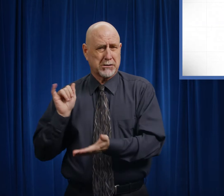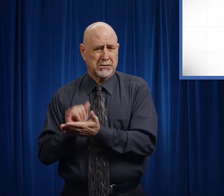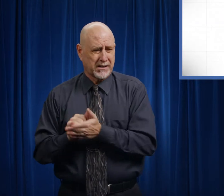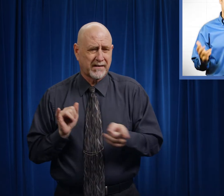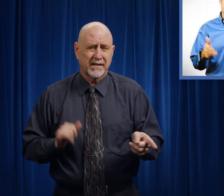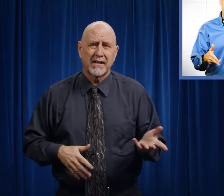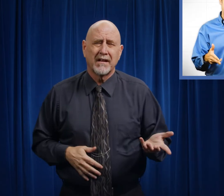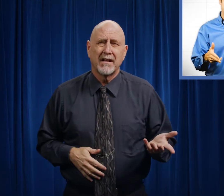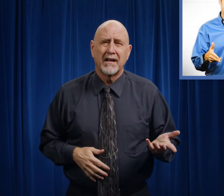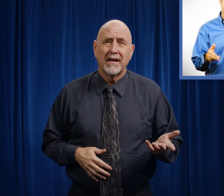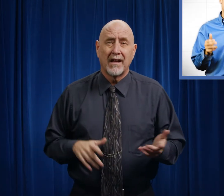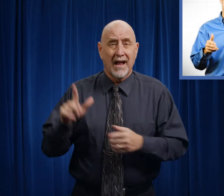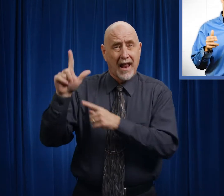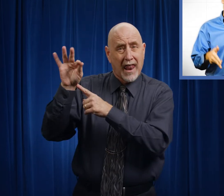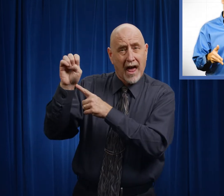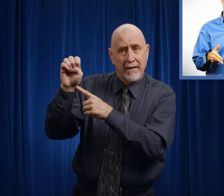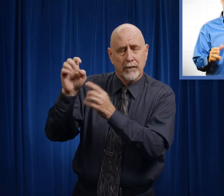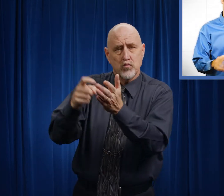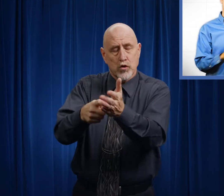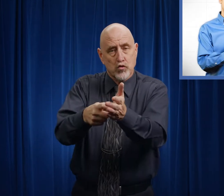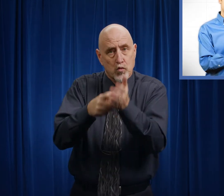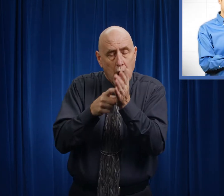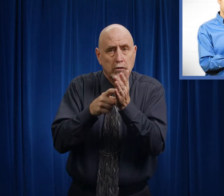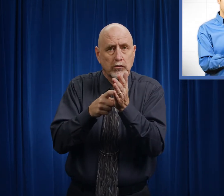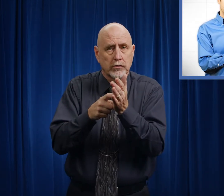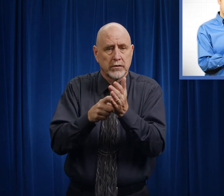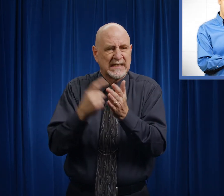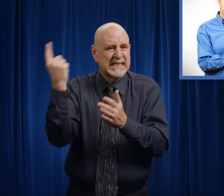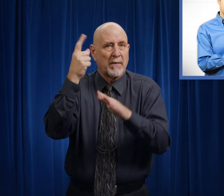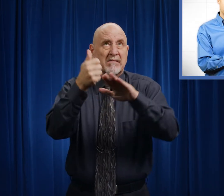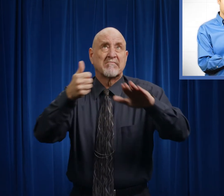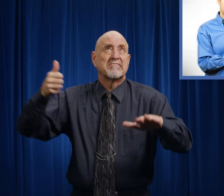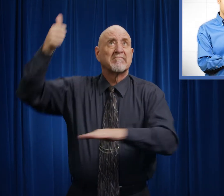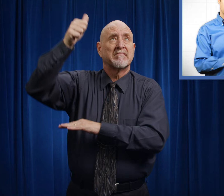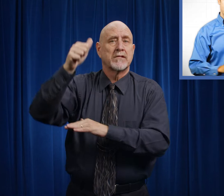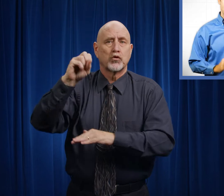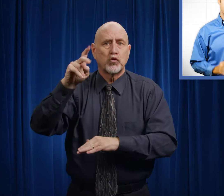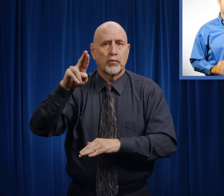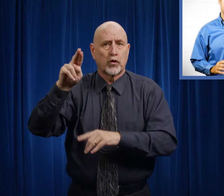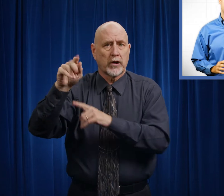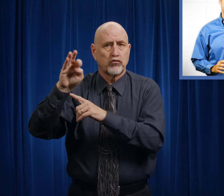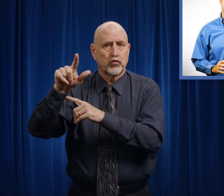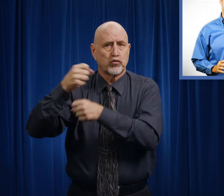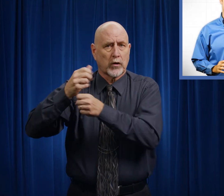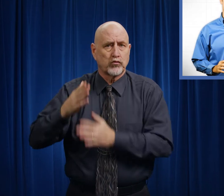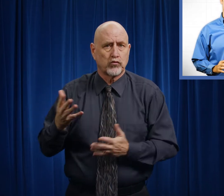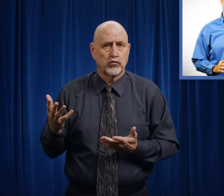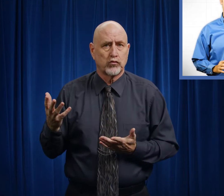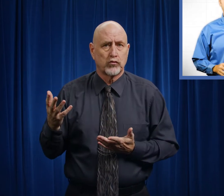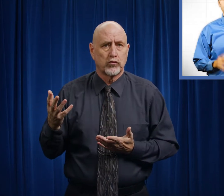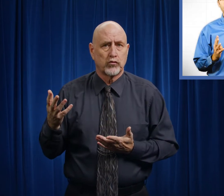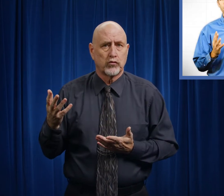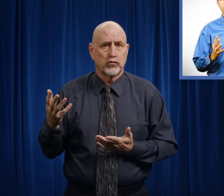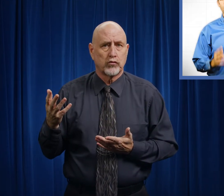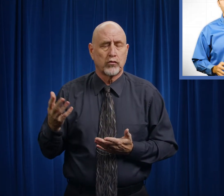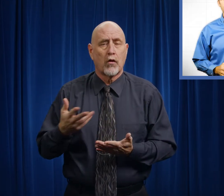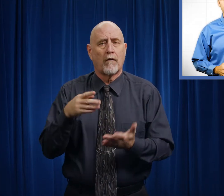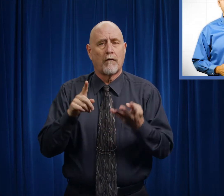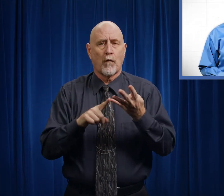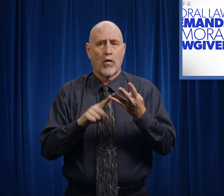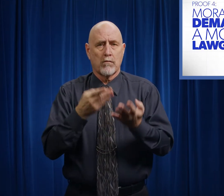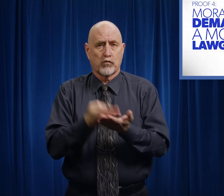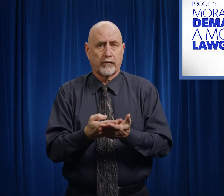impossible. Life demands a supernatural creator. Proof number